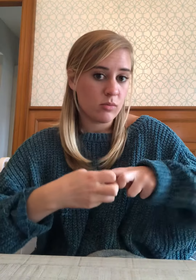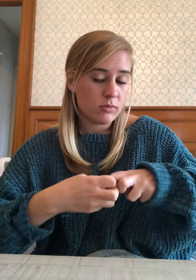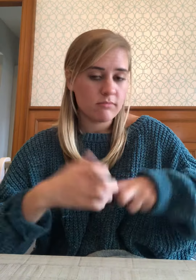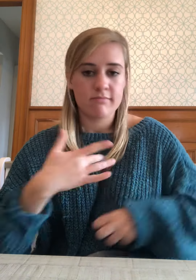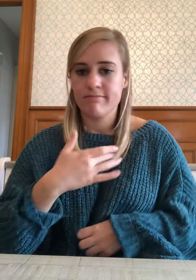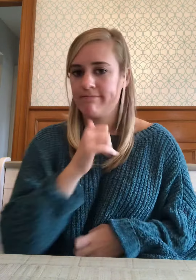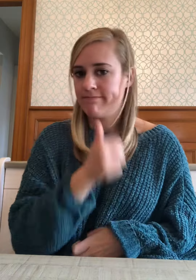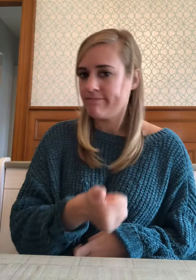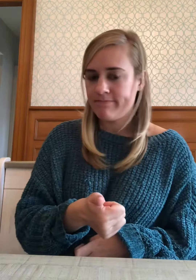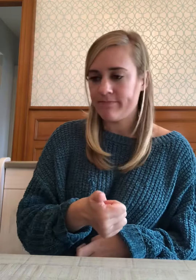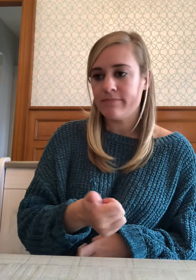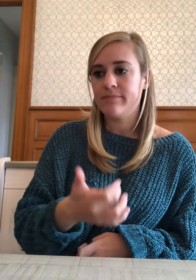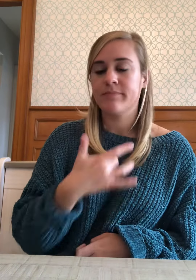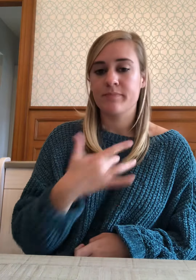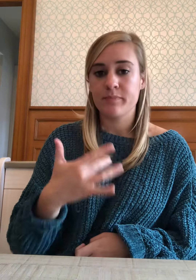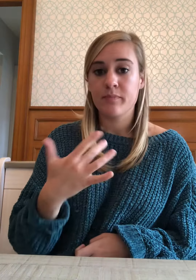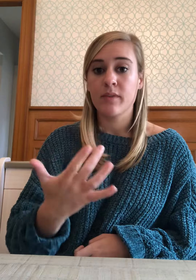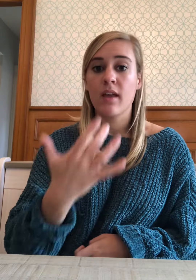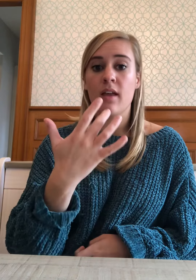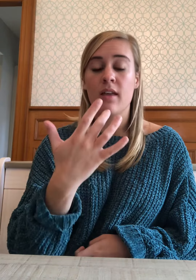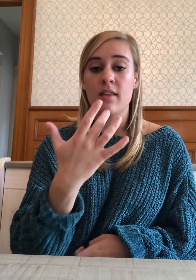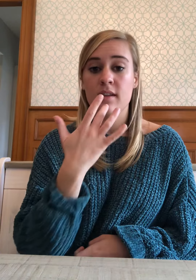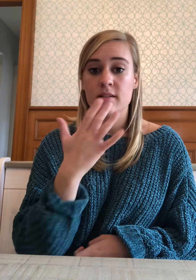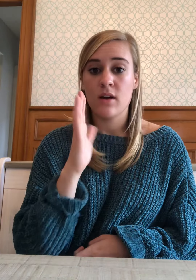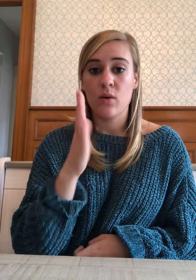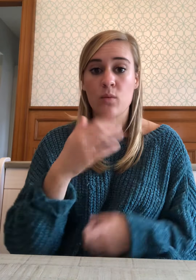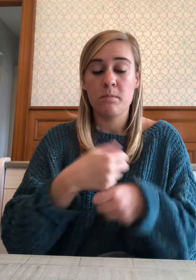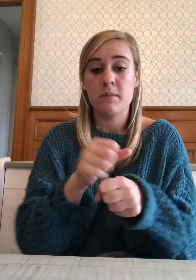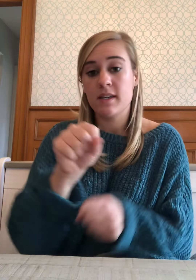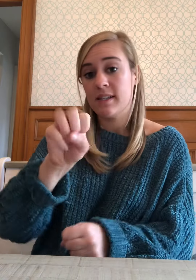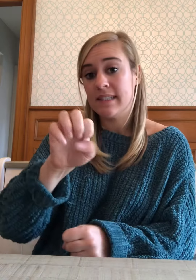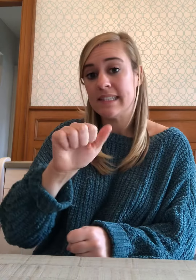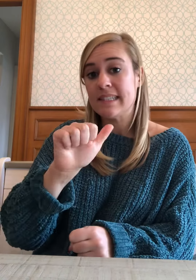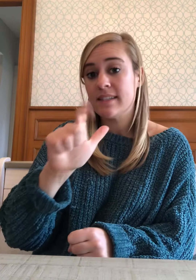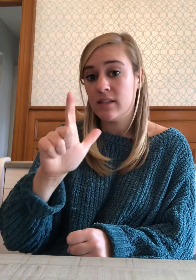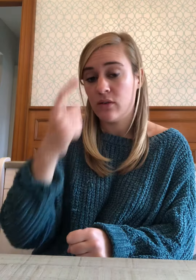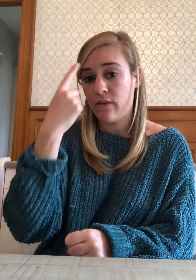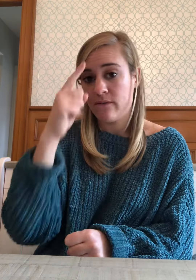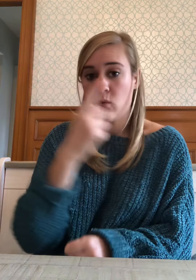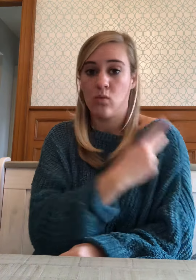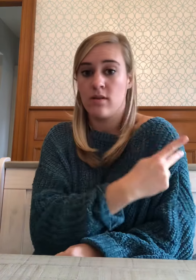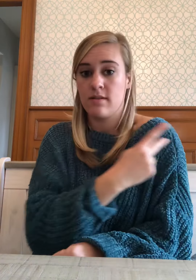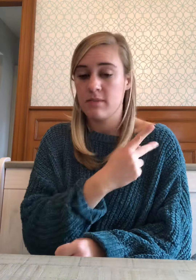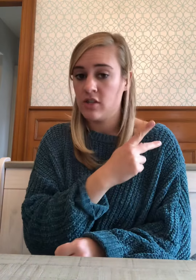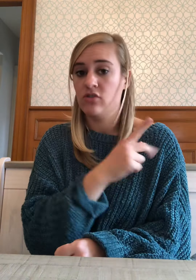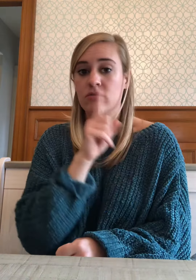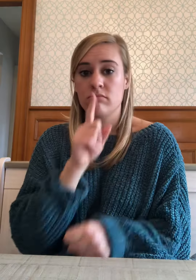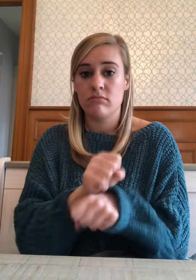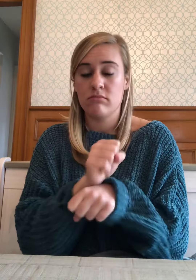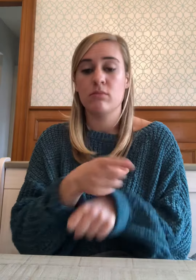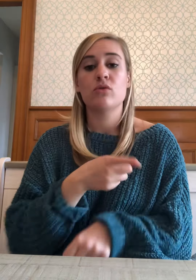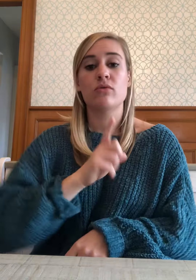tongue is making a seal so the patient can swallow, so the patient can